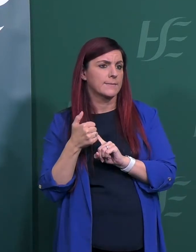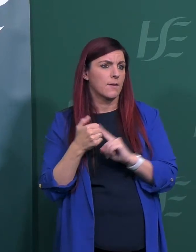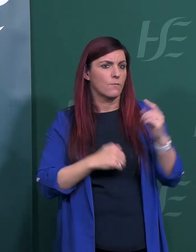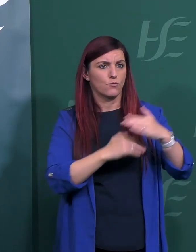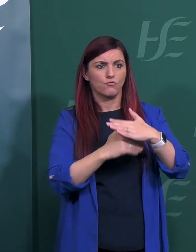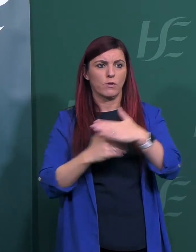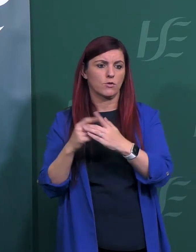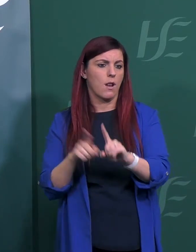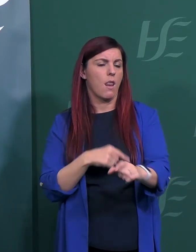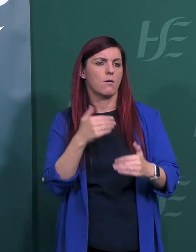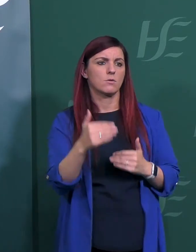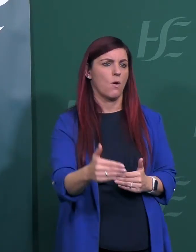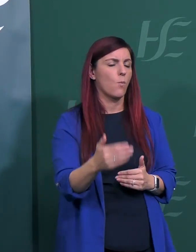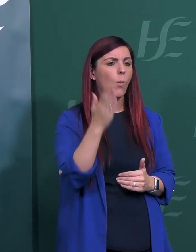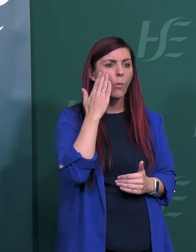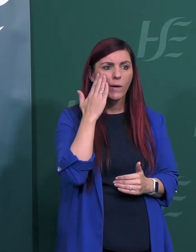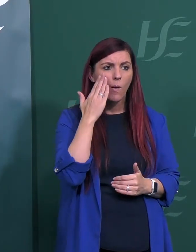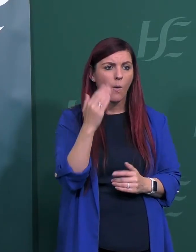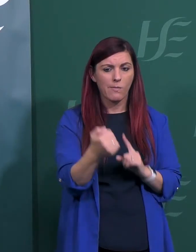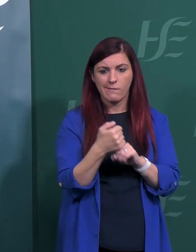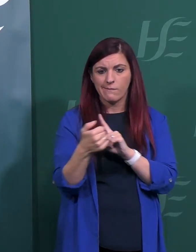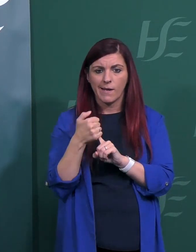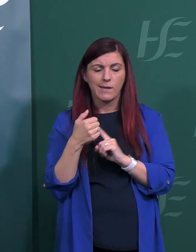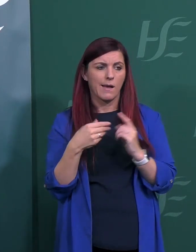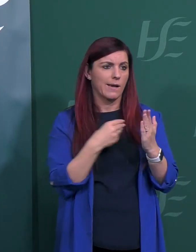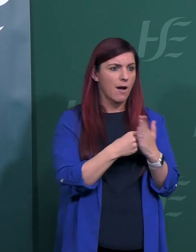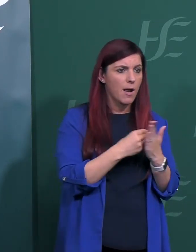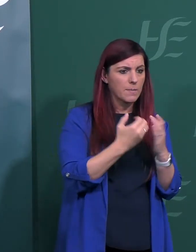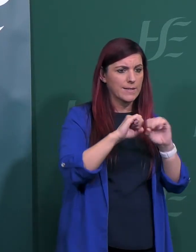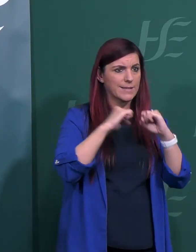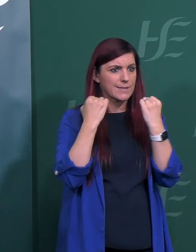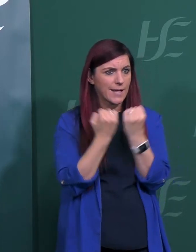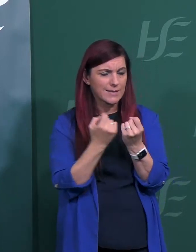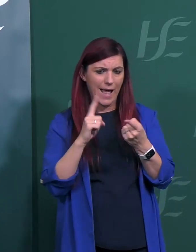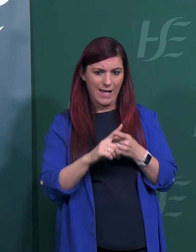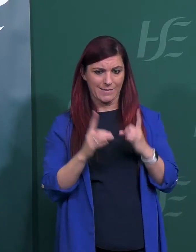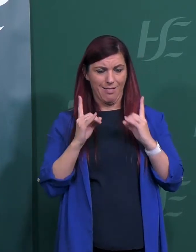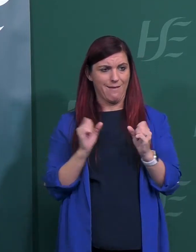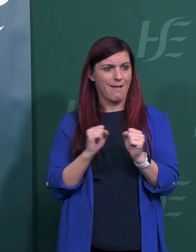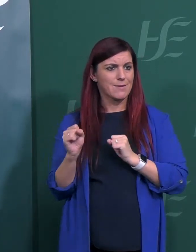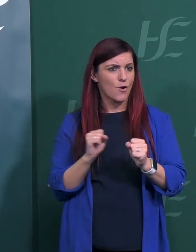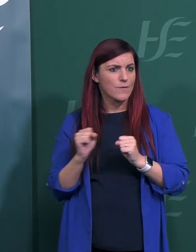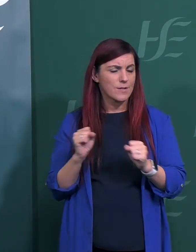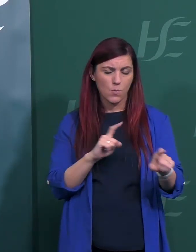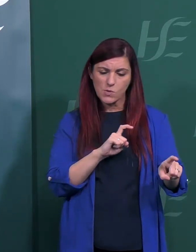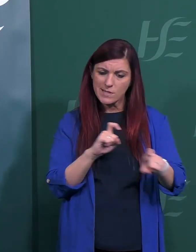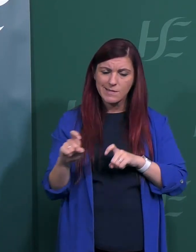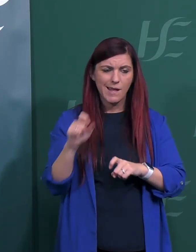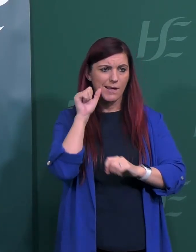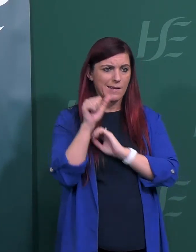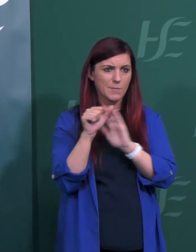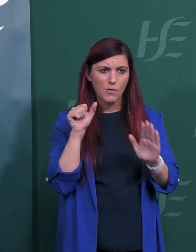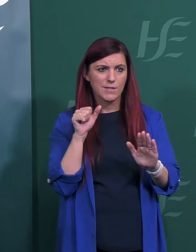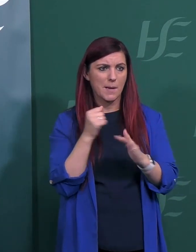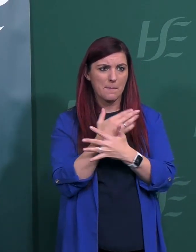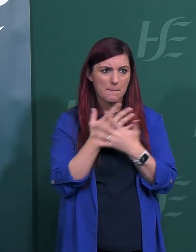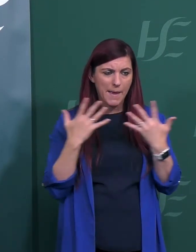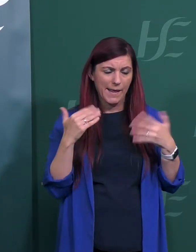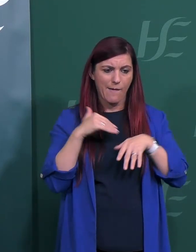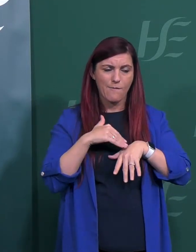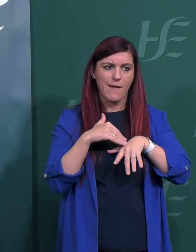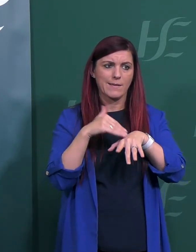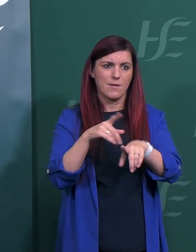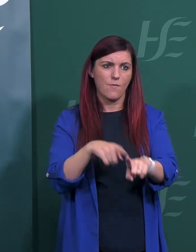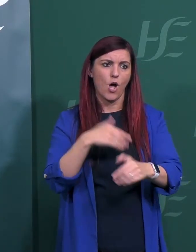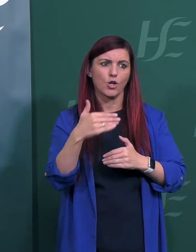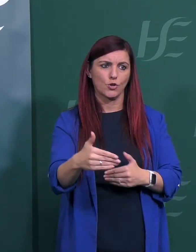long-term restrictions on the economy, on the society, but equally on the health service. We're still experiencing many of the impacts of long-term